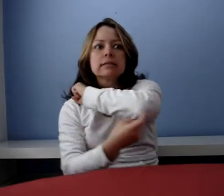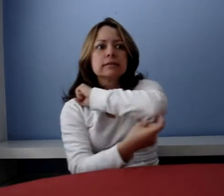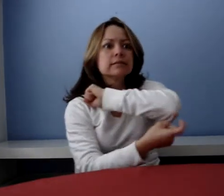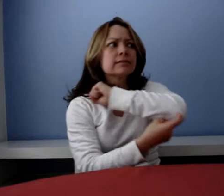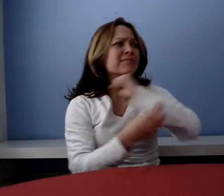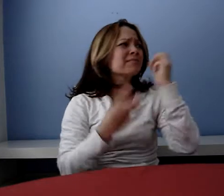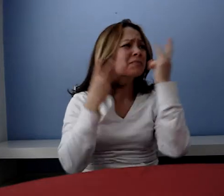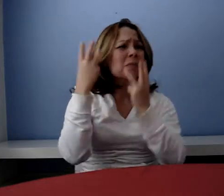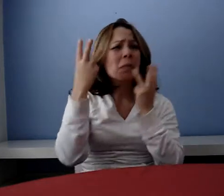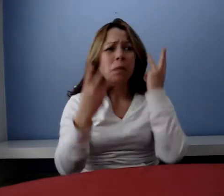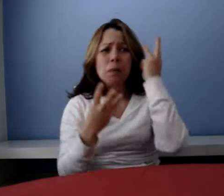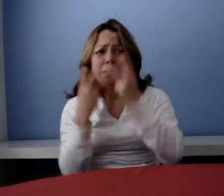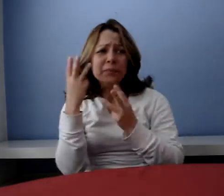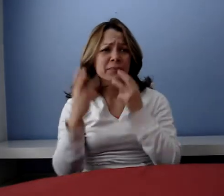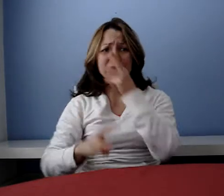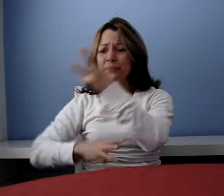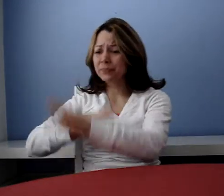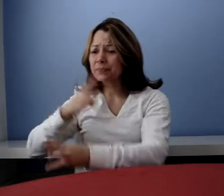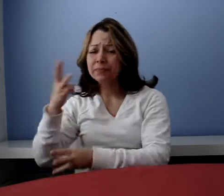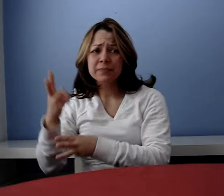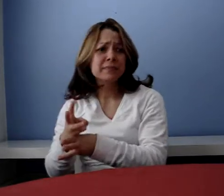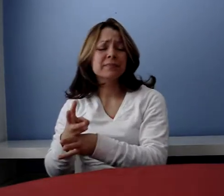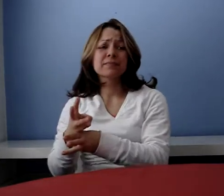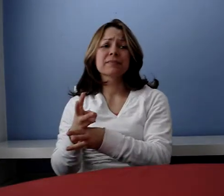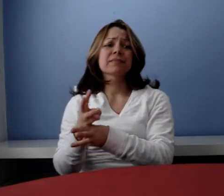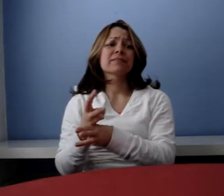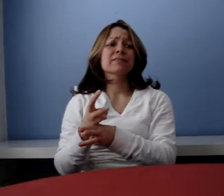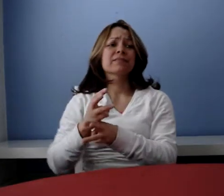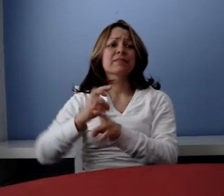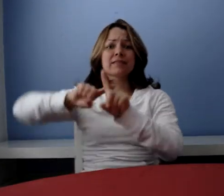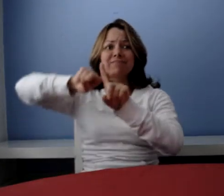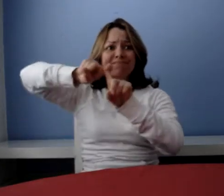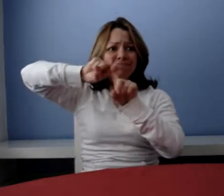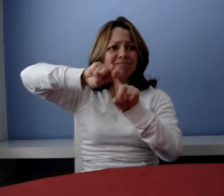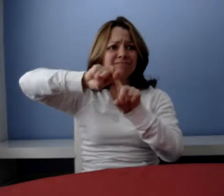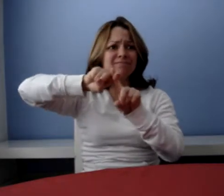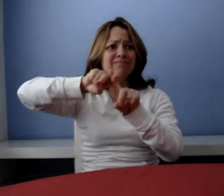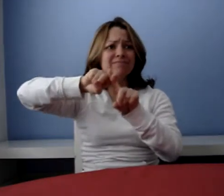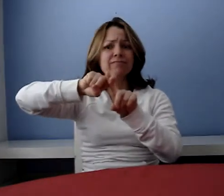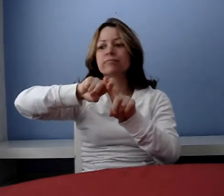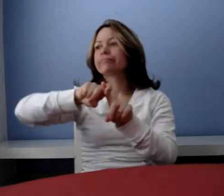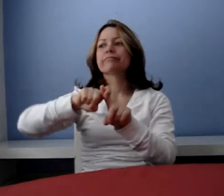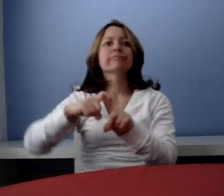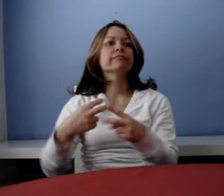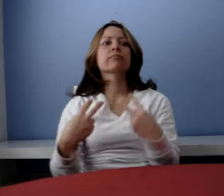We got a car. You gotta put it on the door, right? No. Why not?